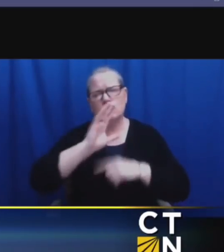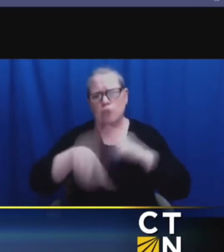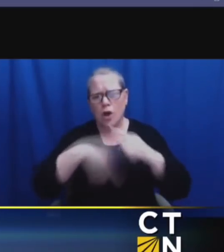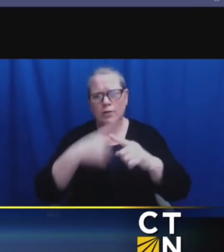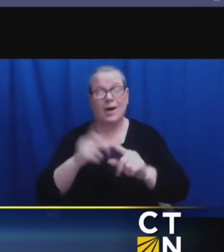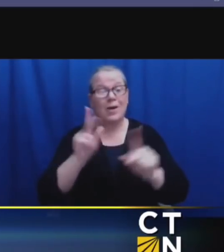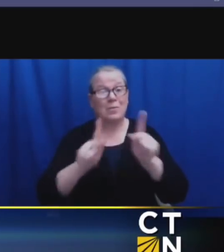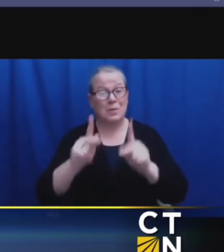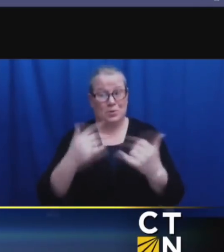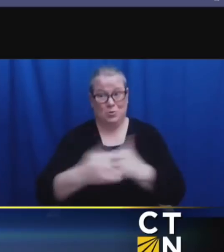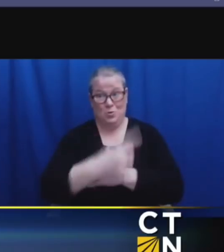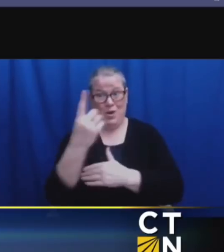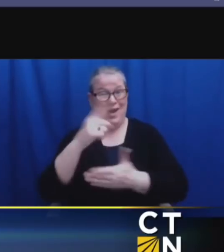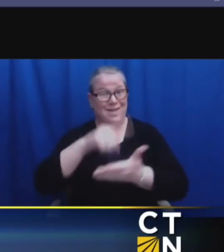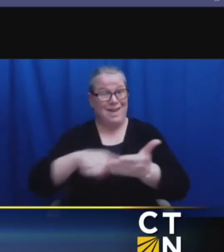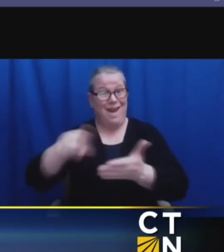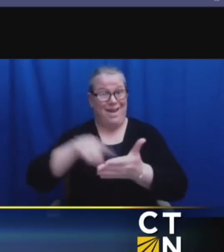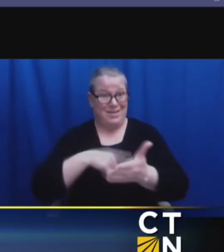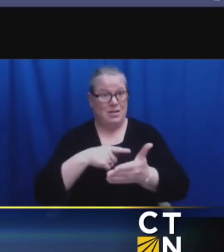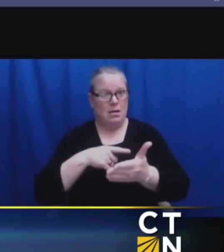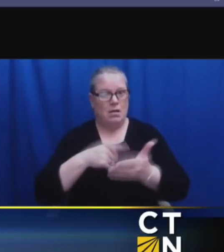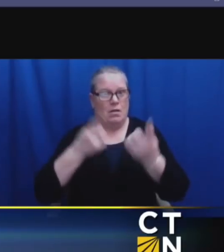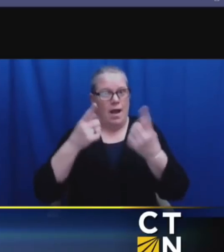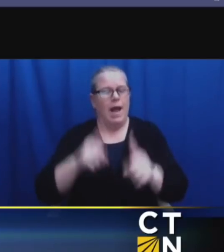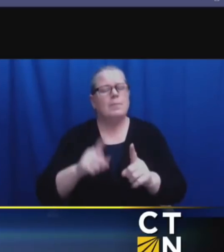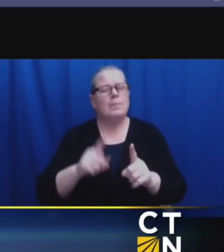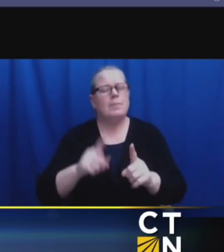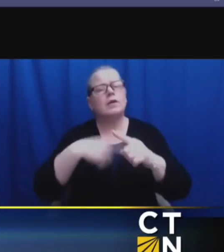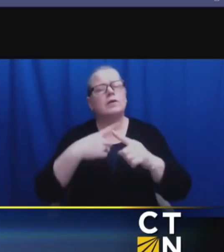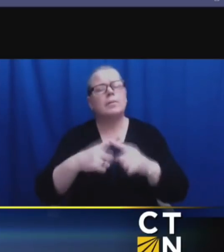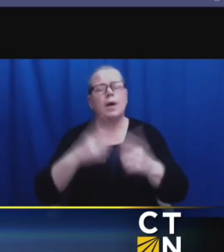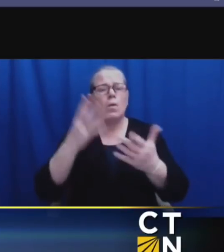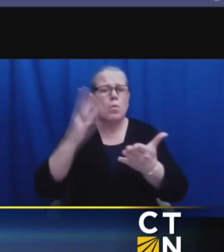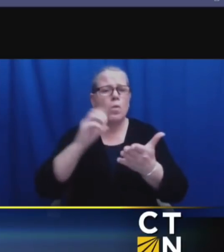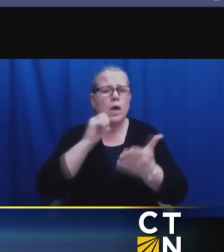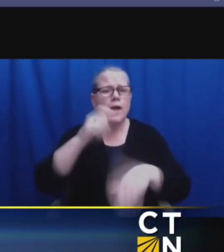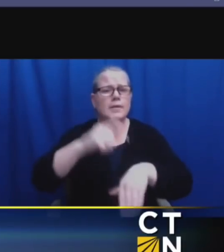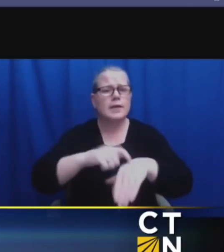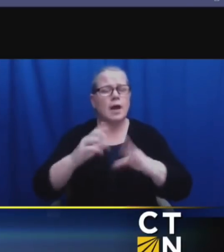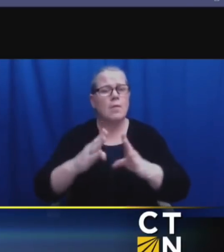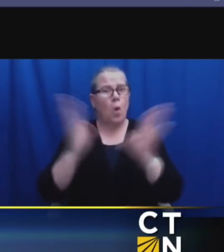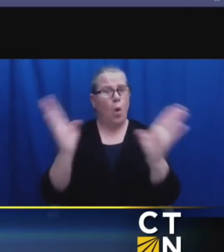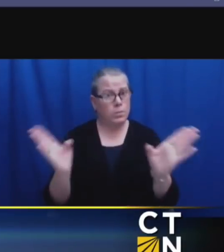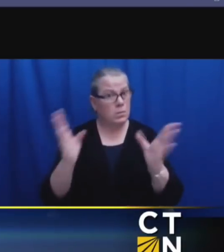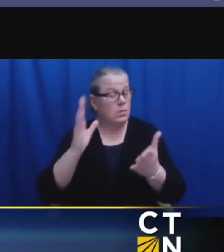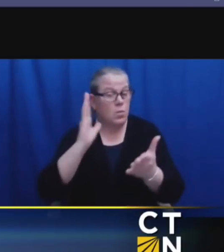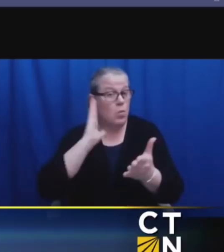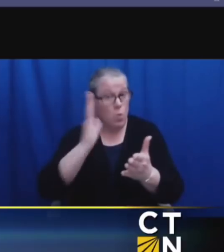Do we have any details on that? Are we going to be considering a 24-hour approach this week, or?